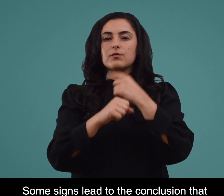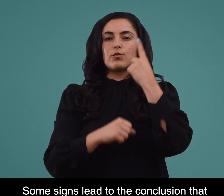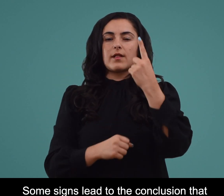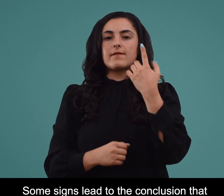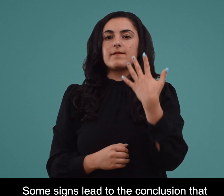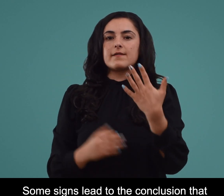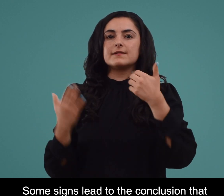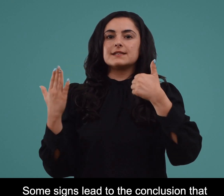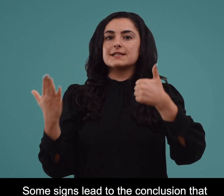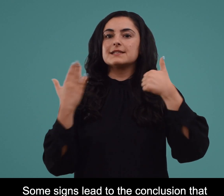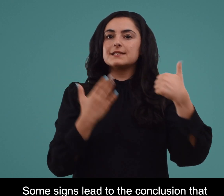1567.